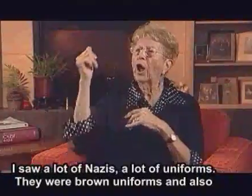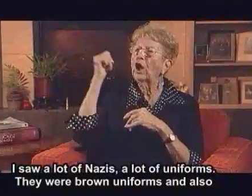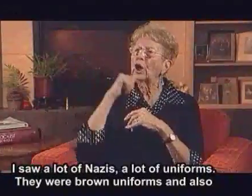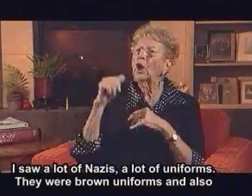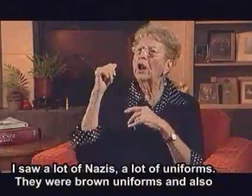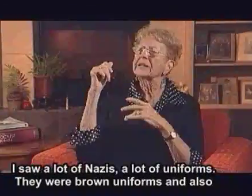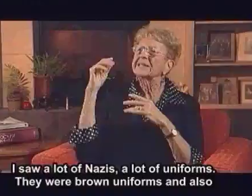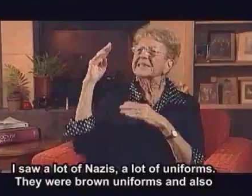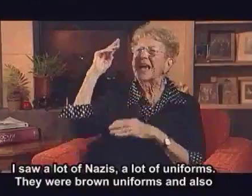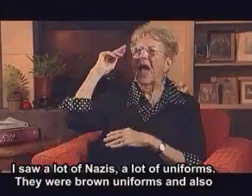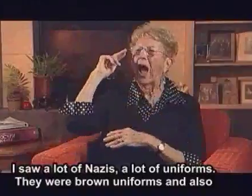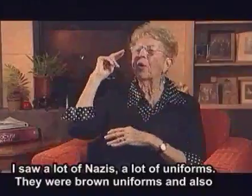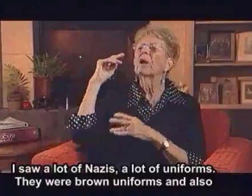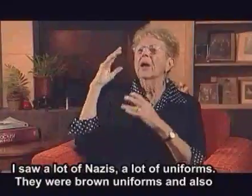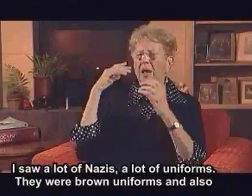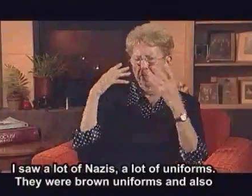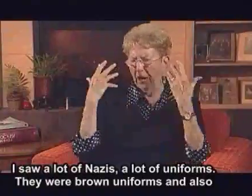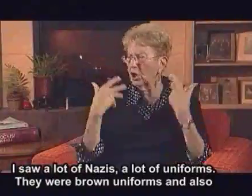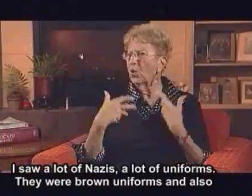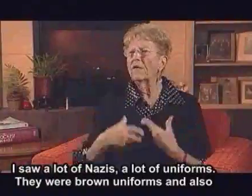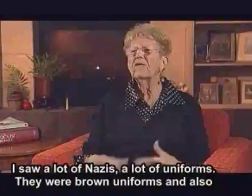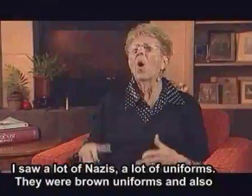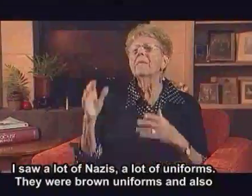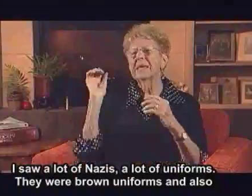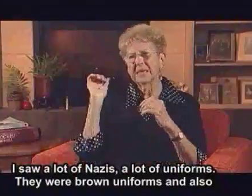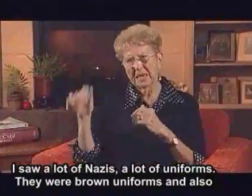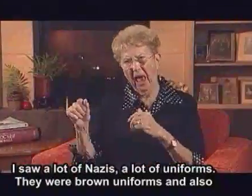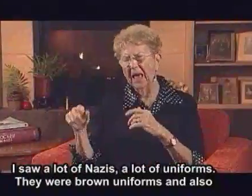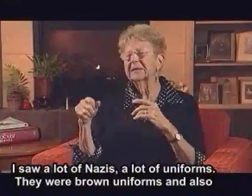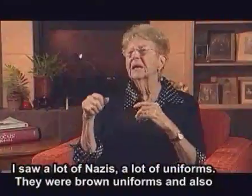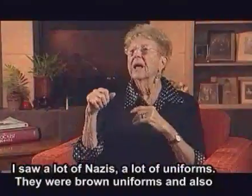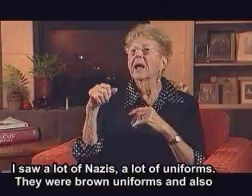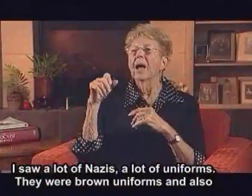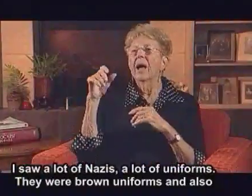I saw a lot of Nazis, a lot of uniforms.